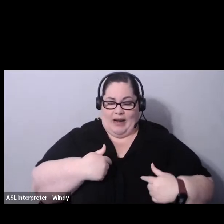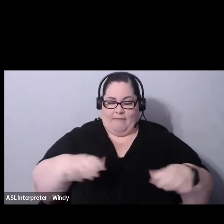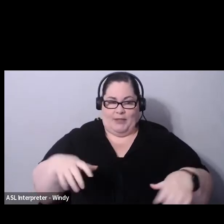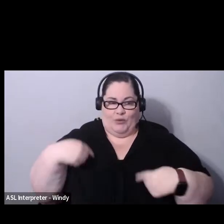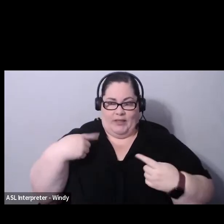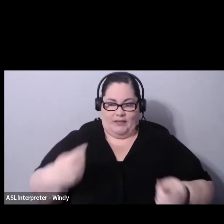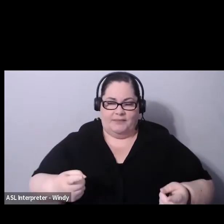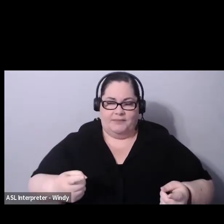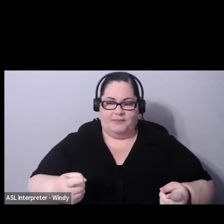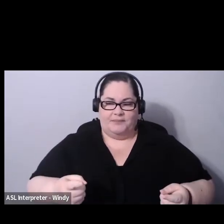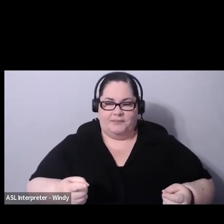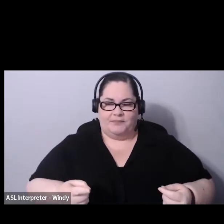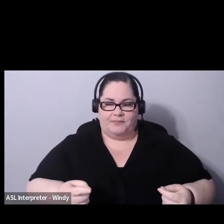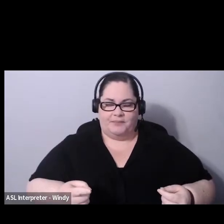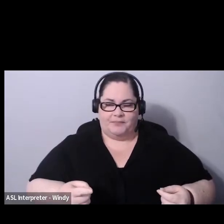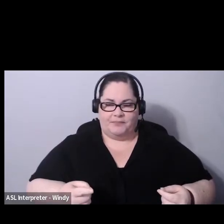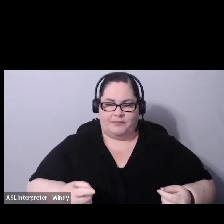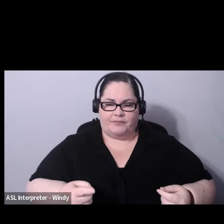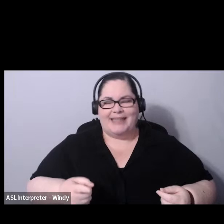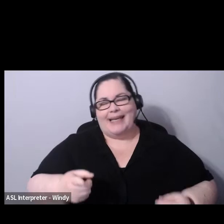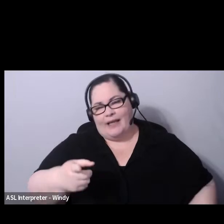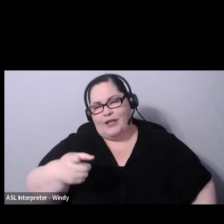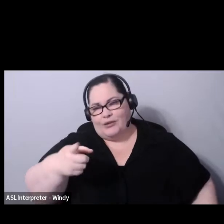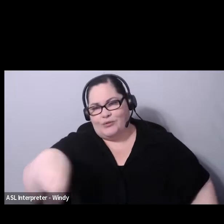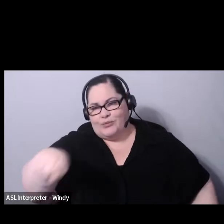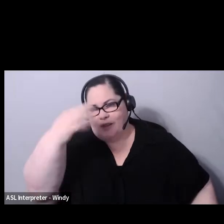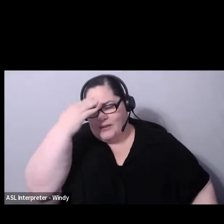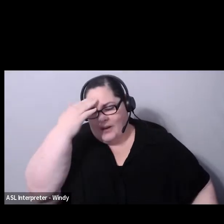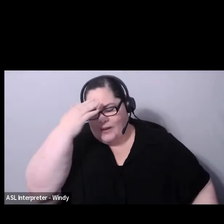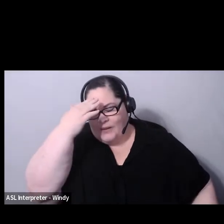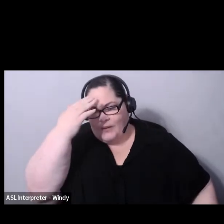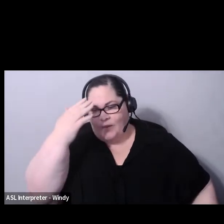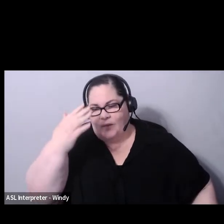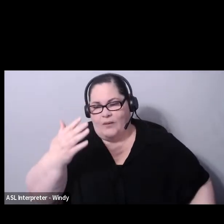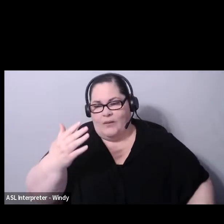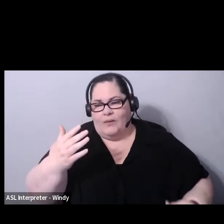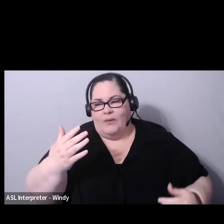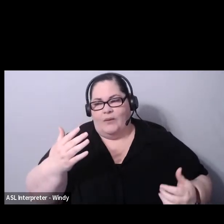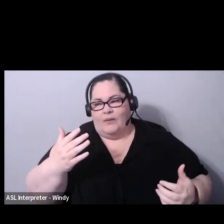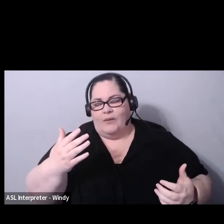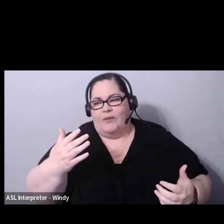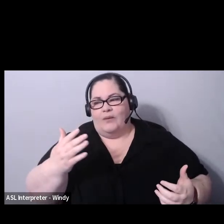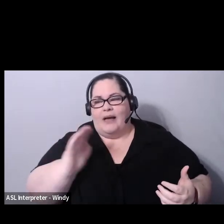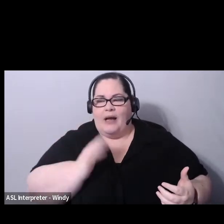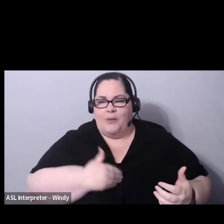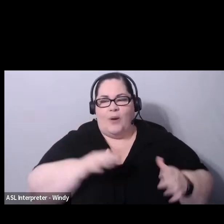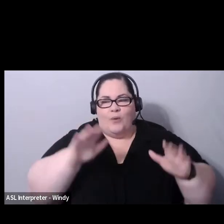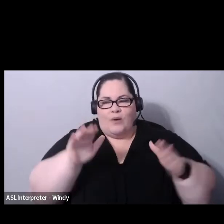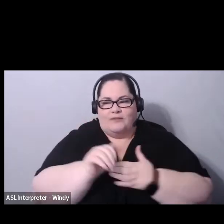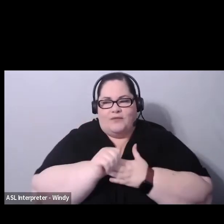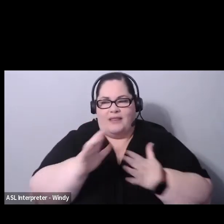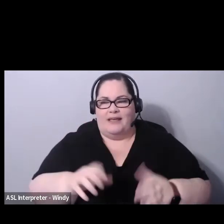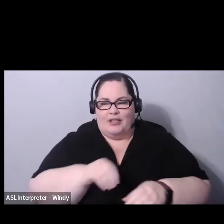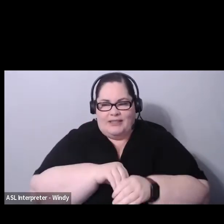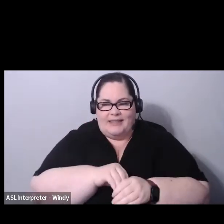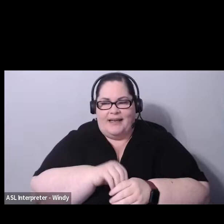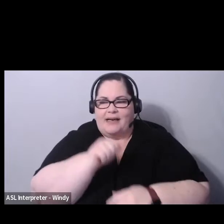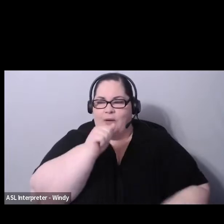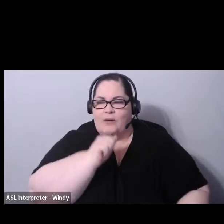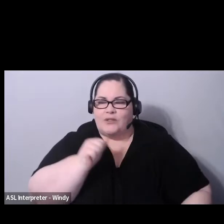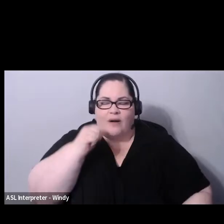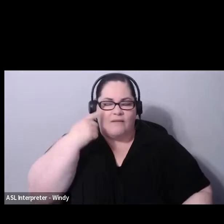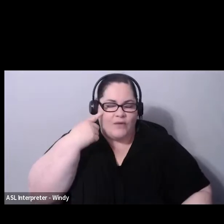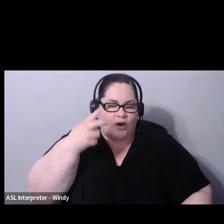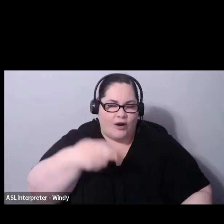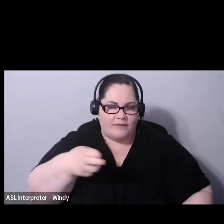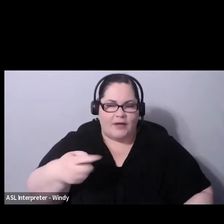on. And you all know here, being our wonderful leaders in Arizona for the Hard of Hearing,